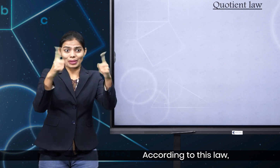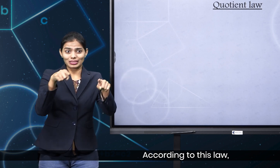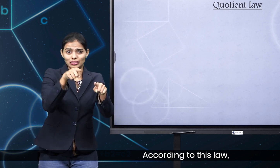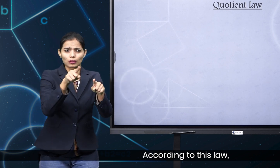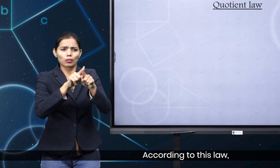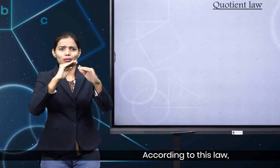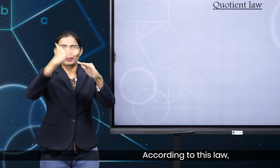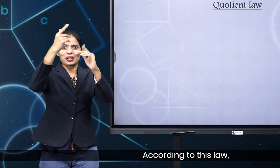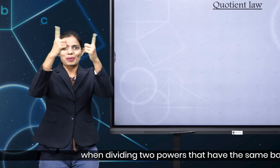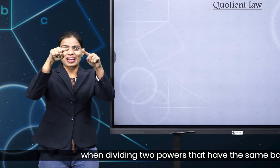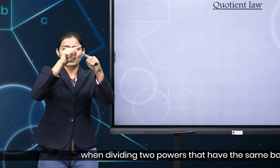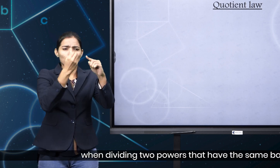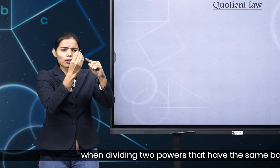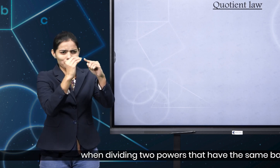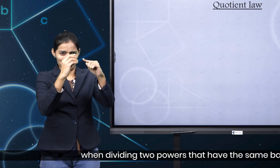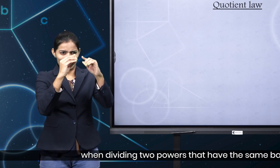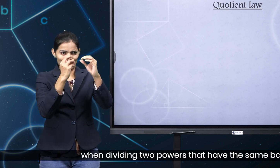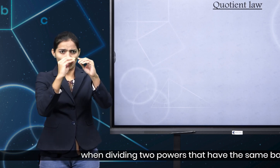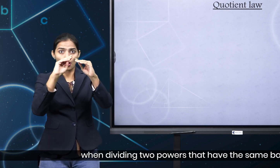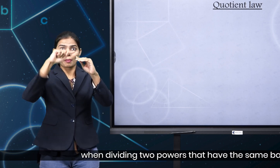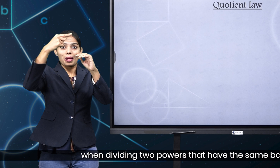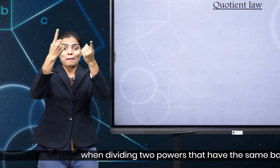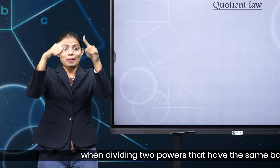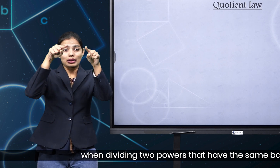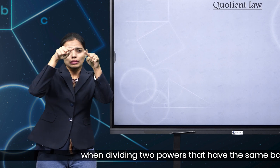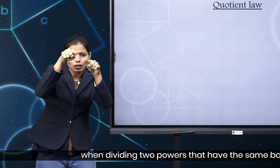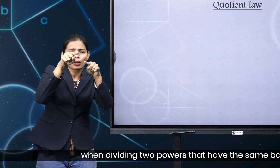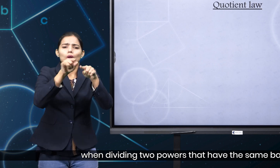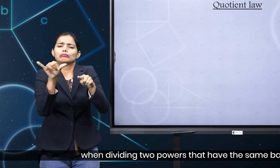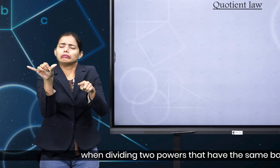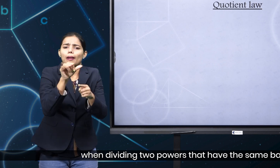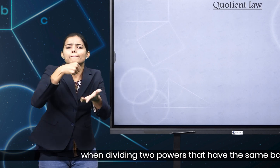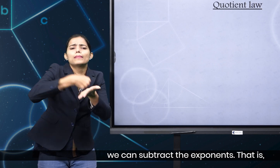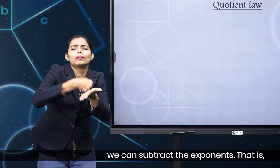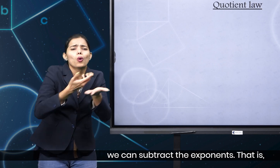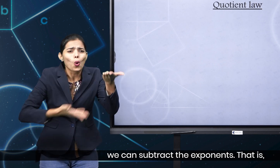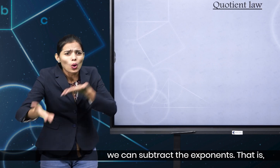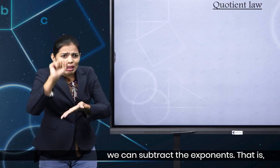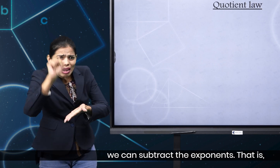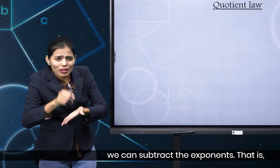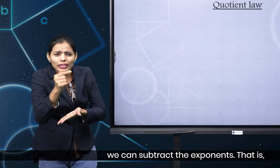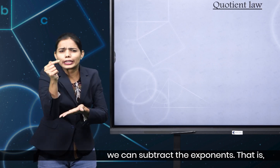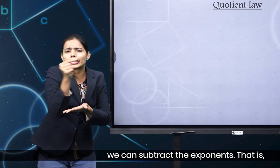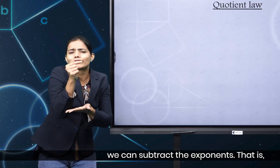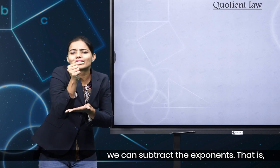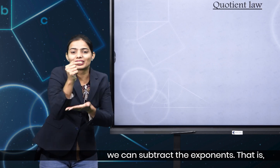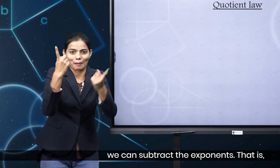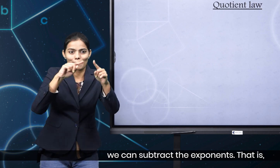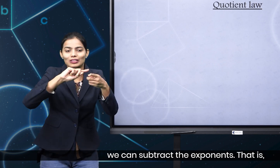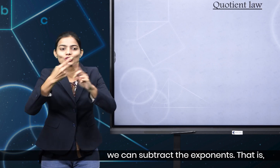According to this law, when dividing two powers that have the same base, we can subtract the exponents,